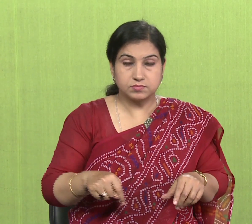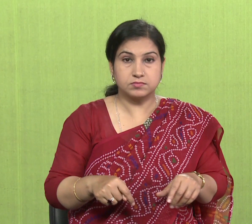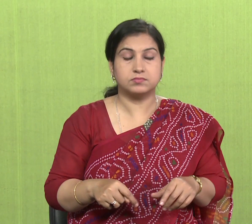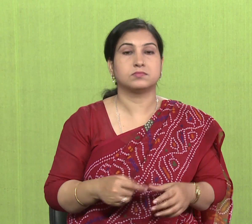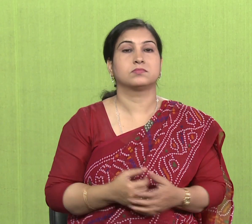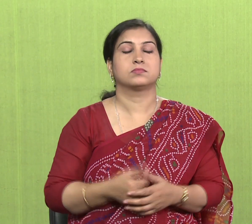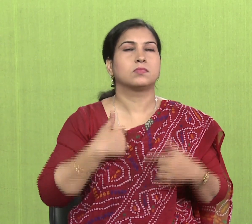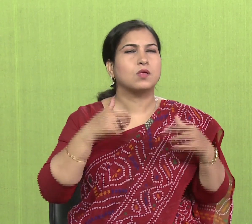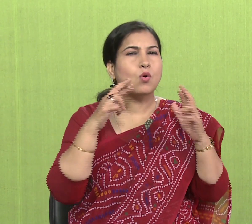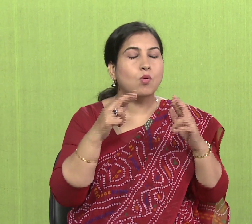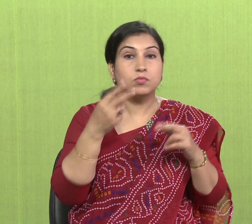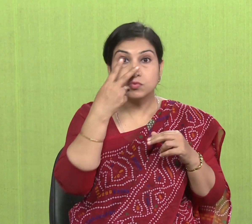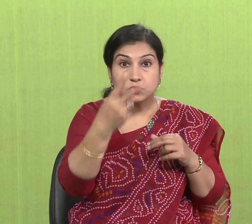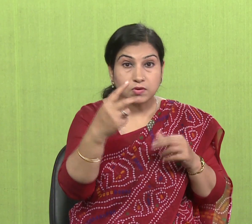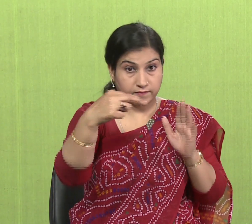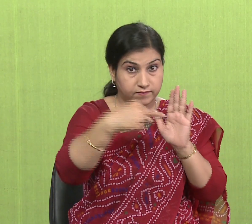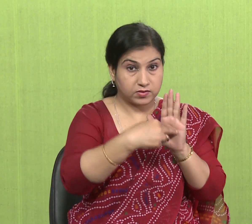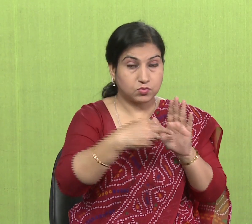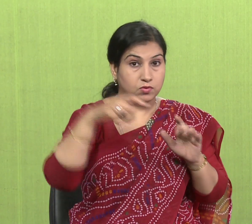I hope you liked watching this video.